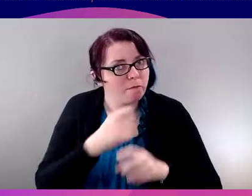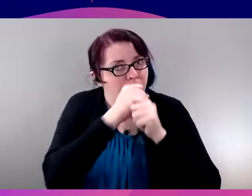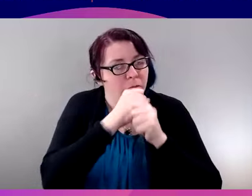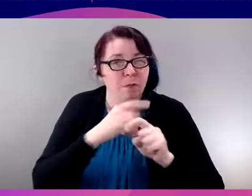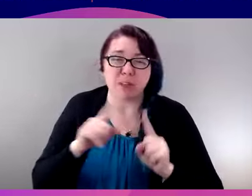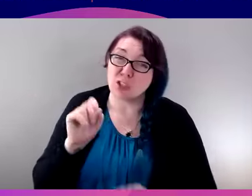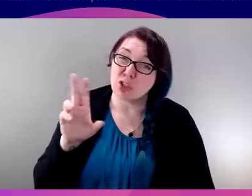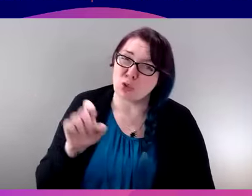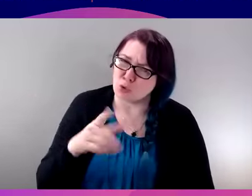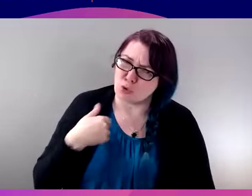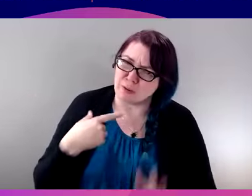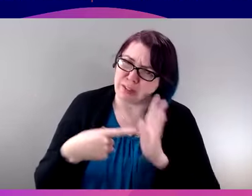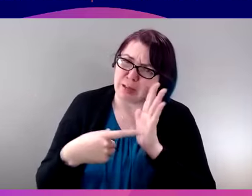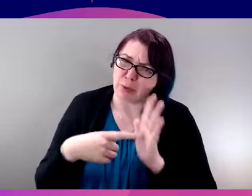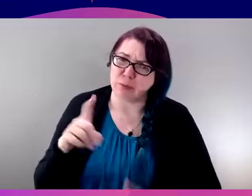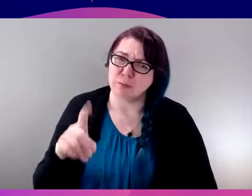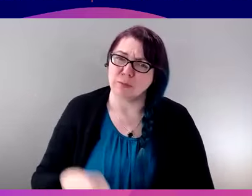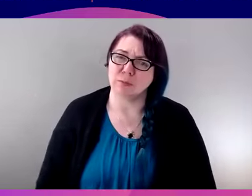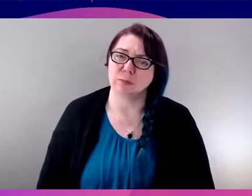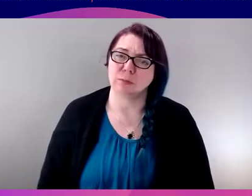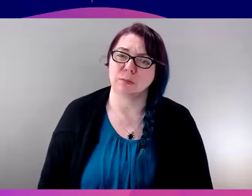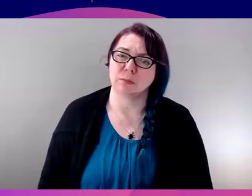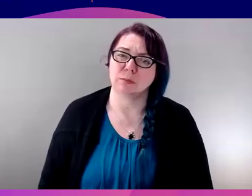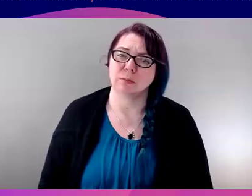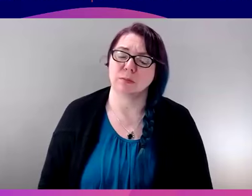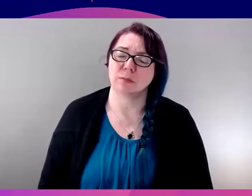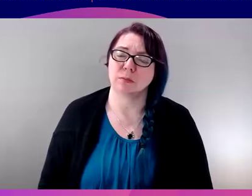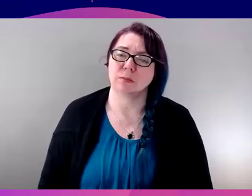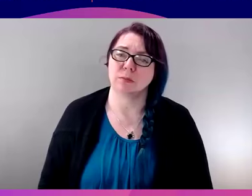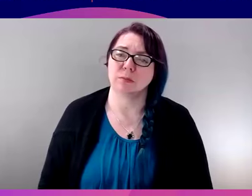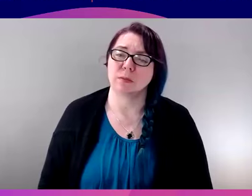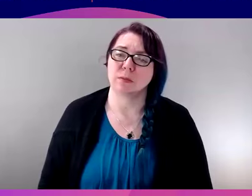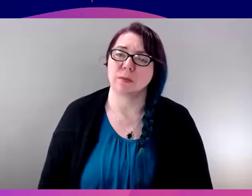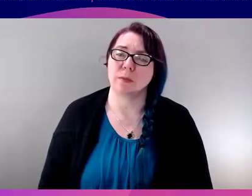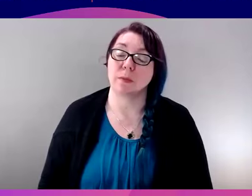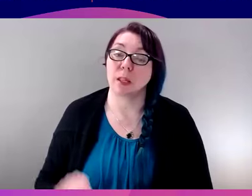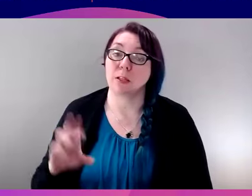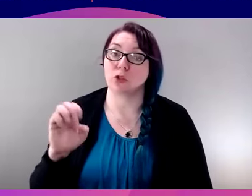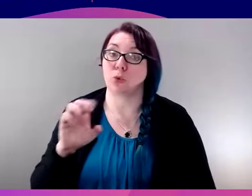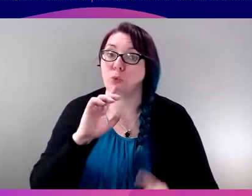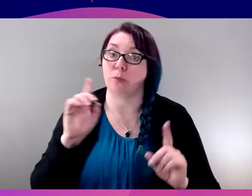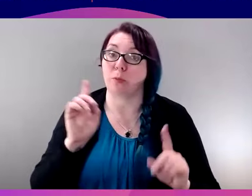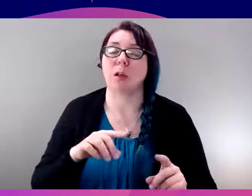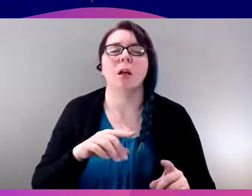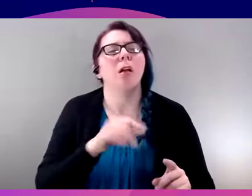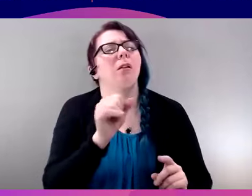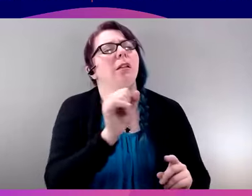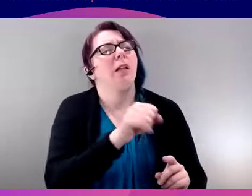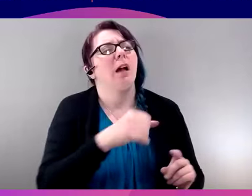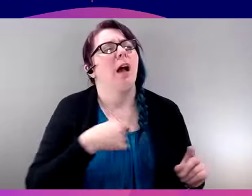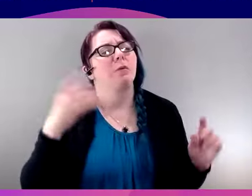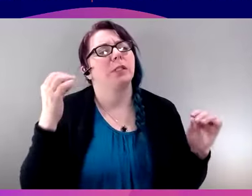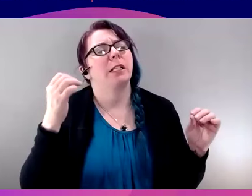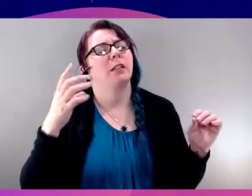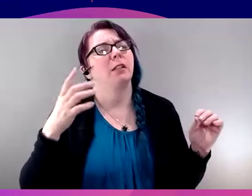specific example, it might be interesting. Yeah, well, I was just going to touch on that. A lot of times veterinary